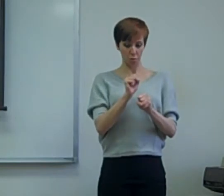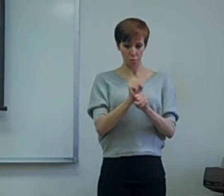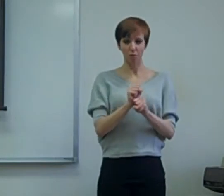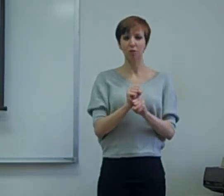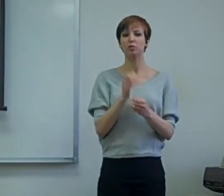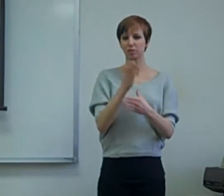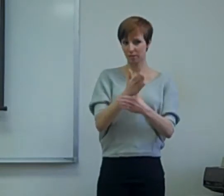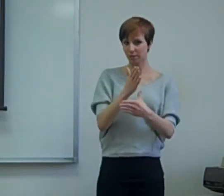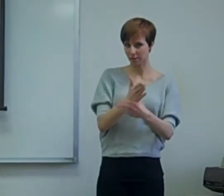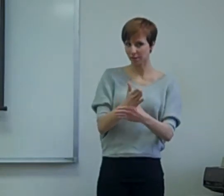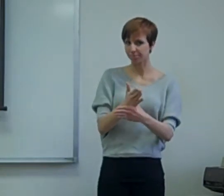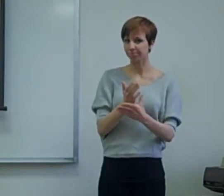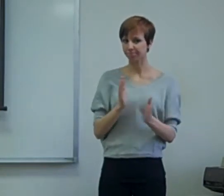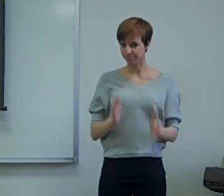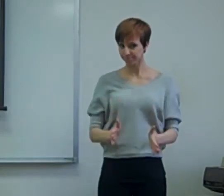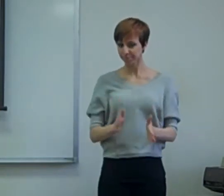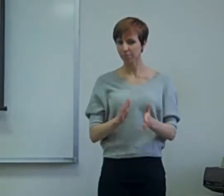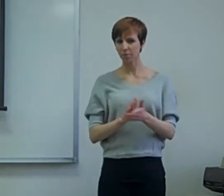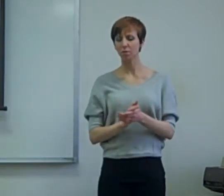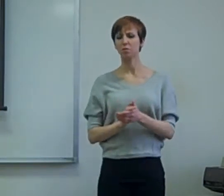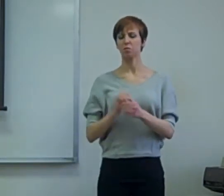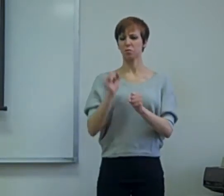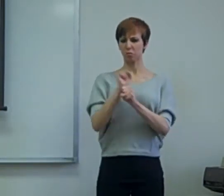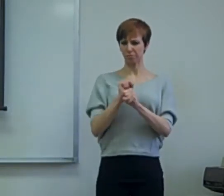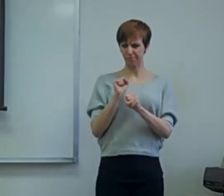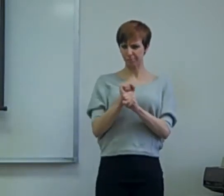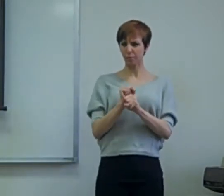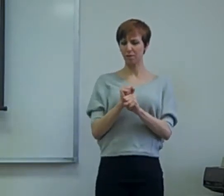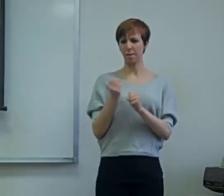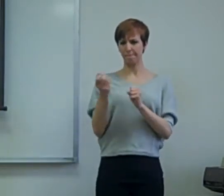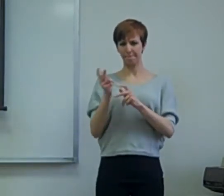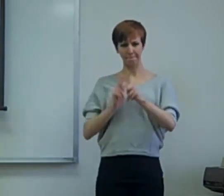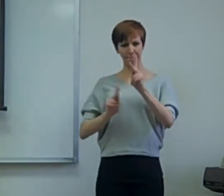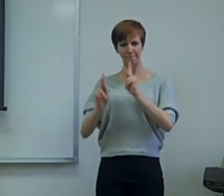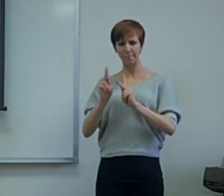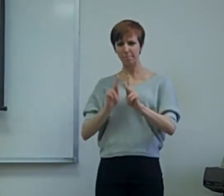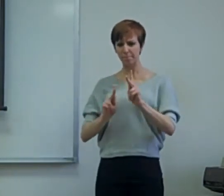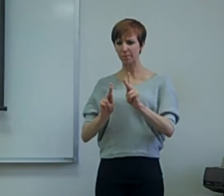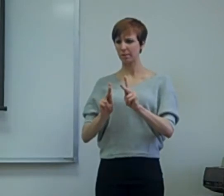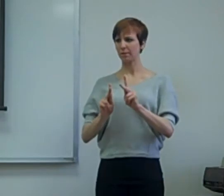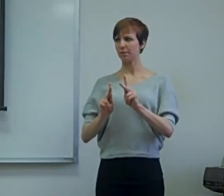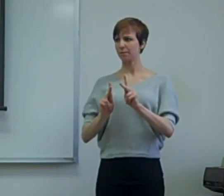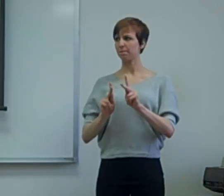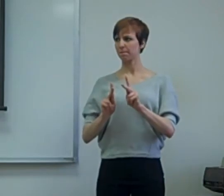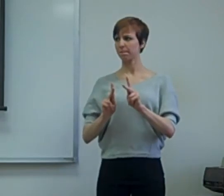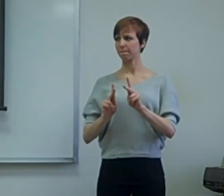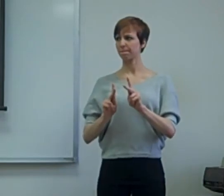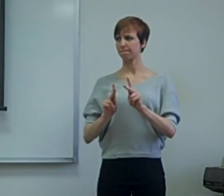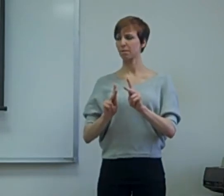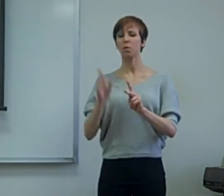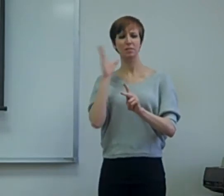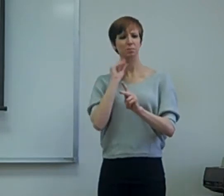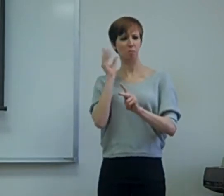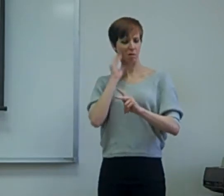psychologist, and she was working with people who were experiencing grief and